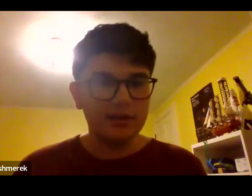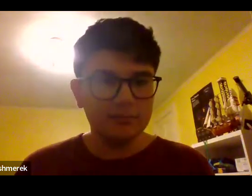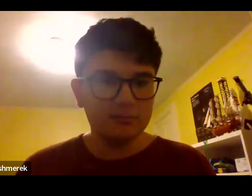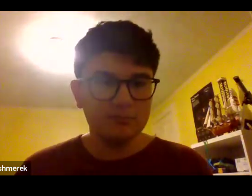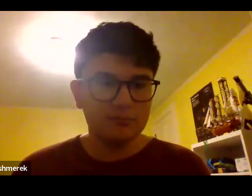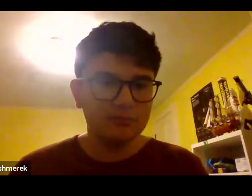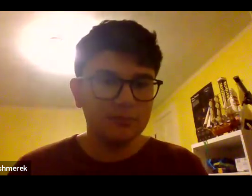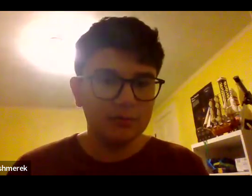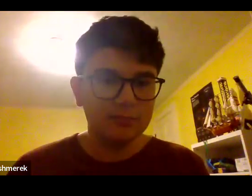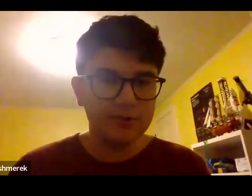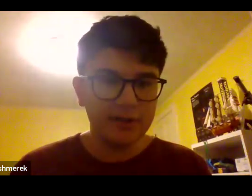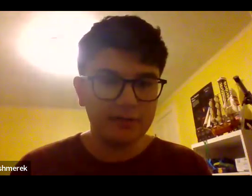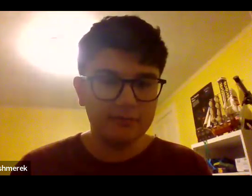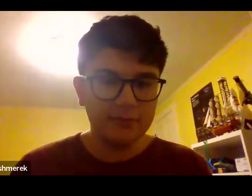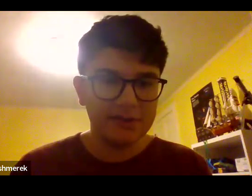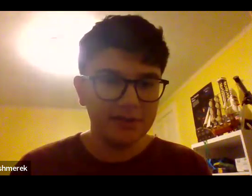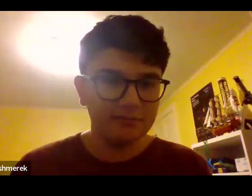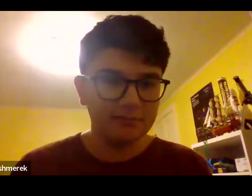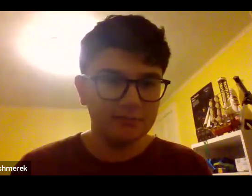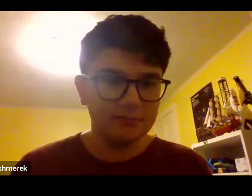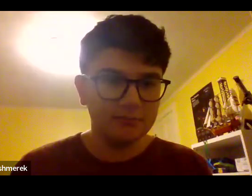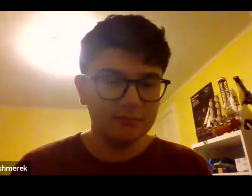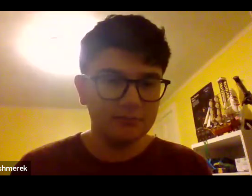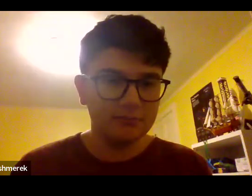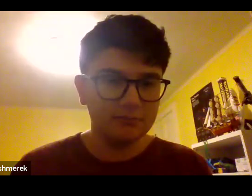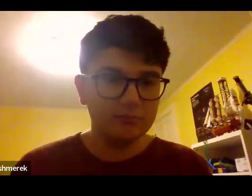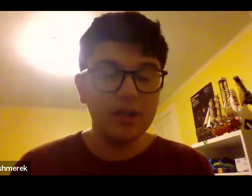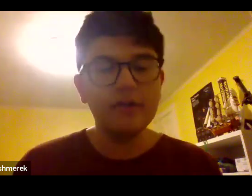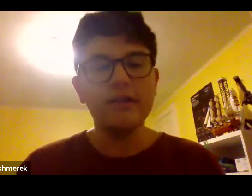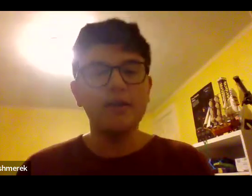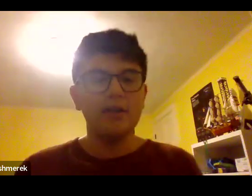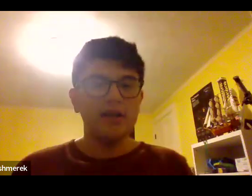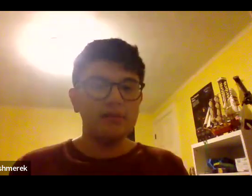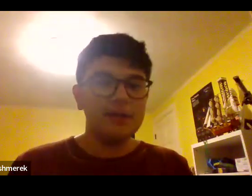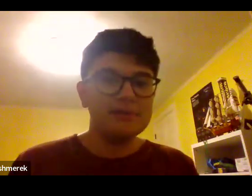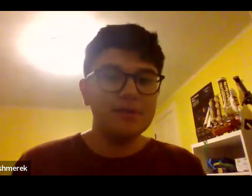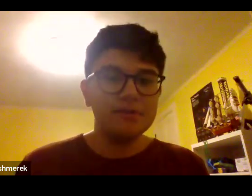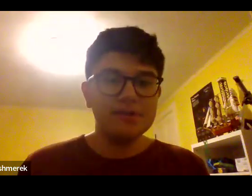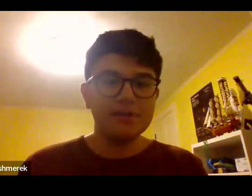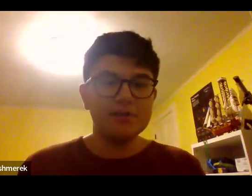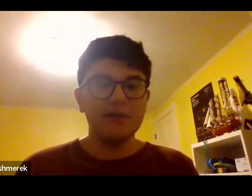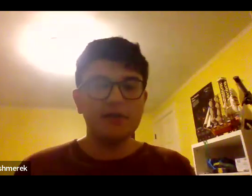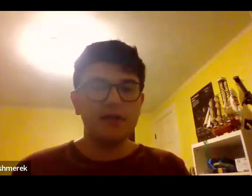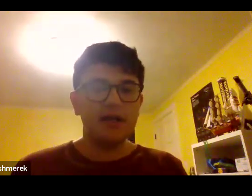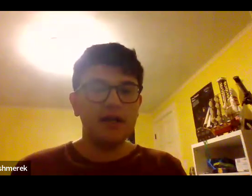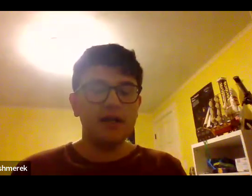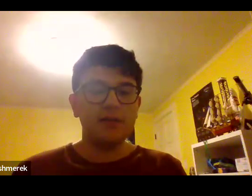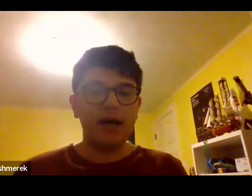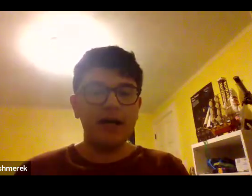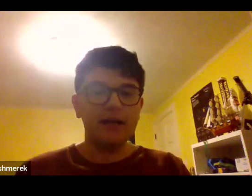You can start. Oh, am I starting? Yes, you can start. Thank you. Okay. Hello, my name is Theo